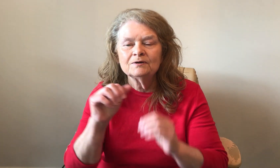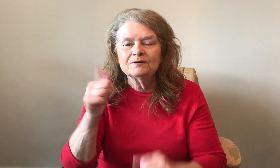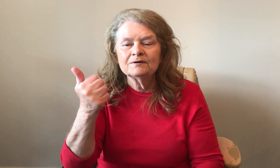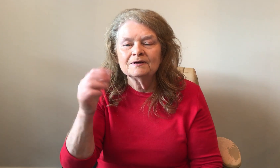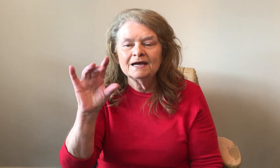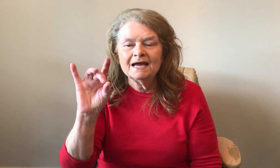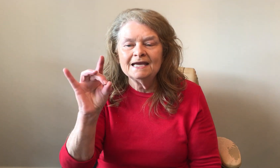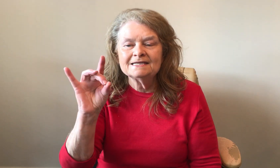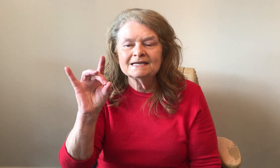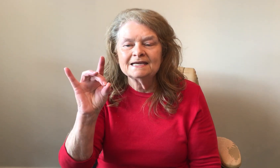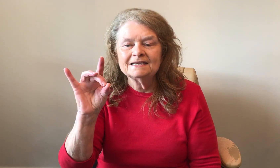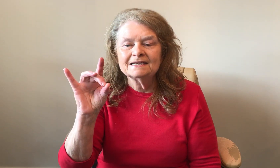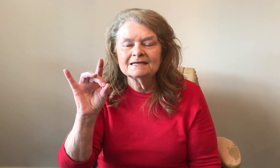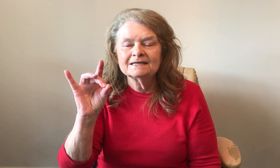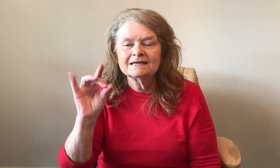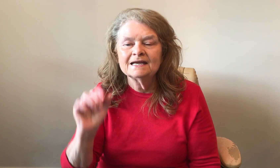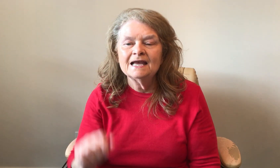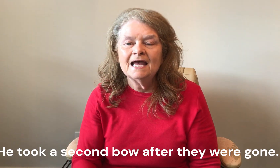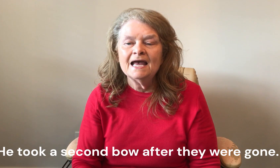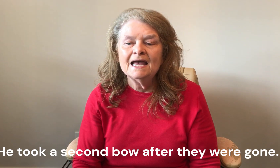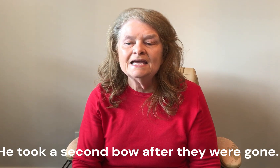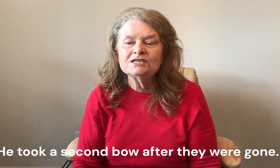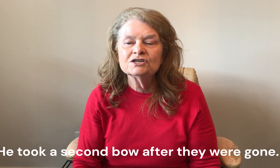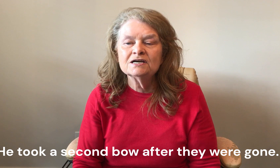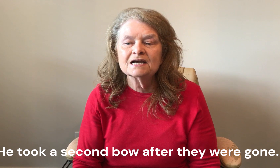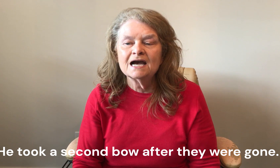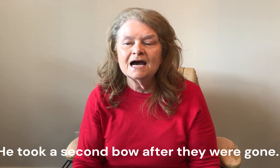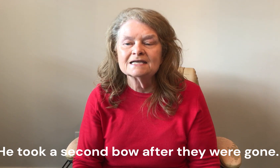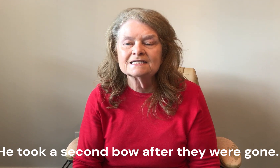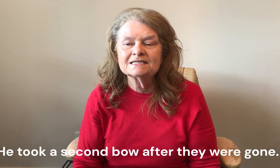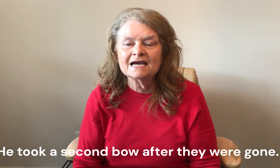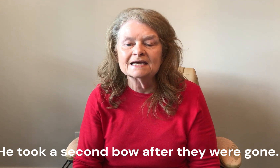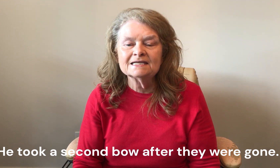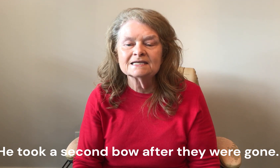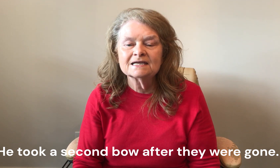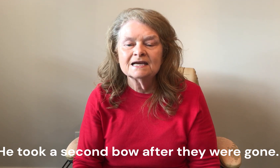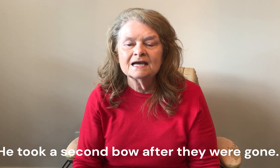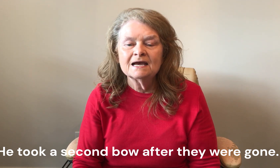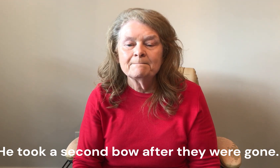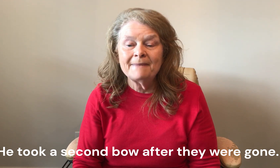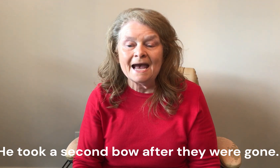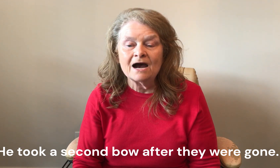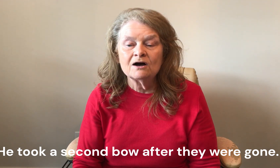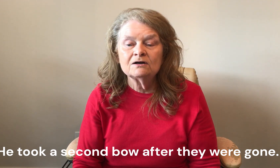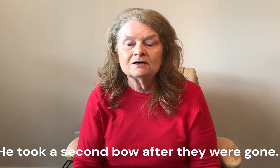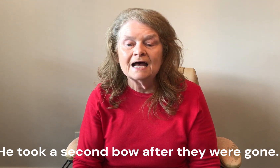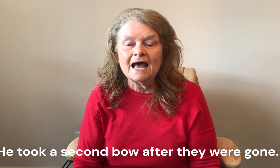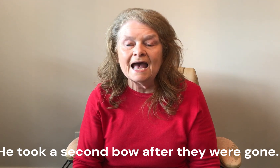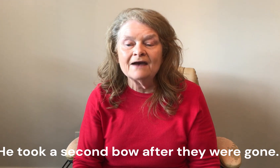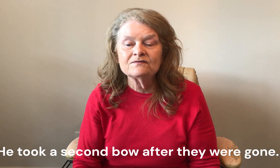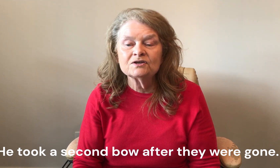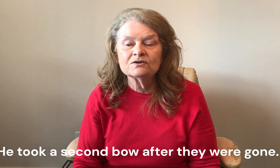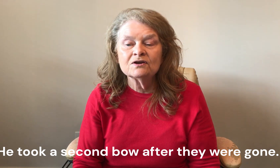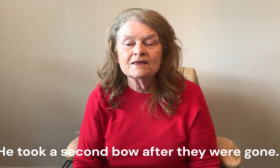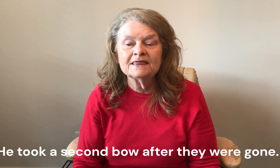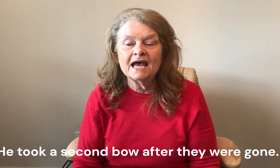Number 18. He took a second bow after